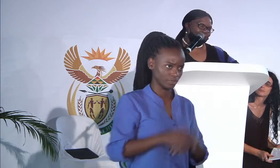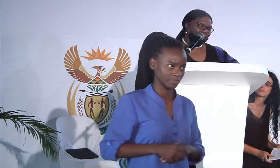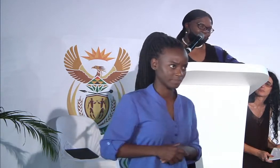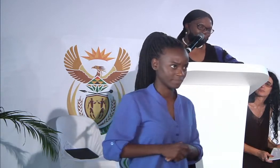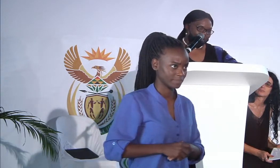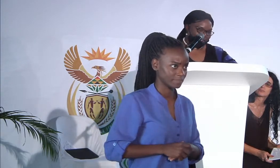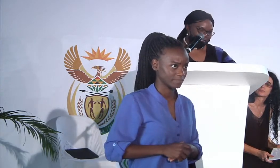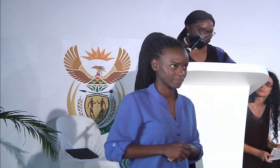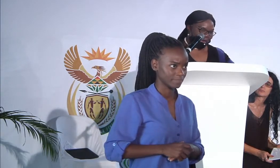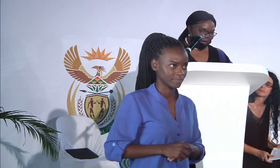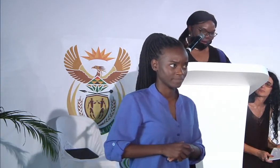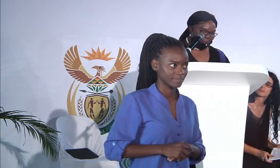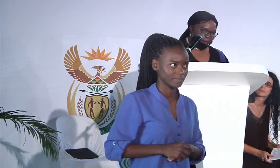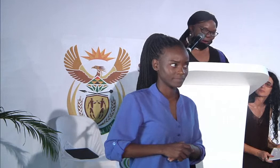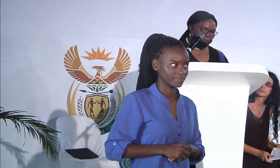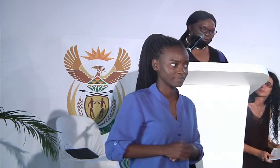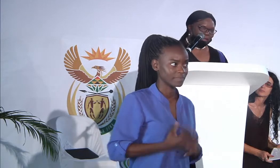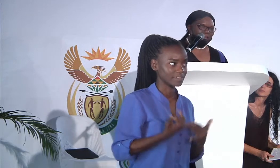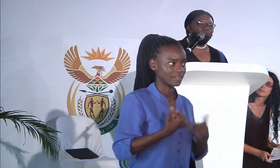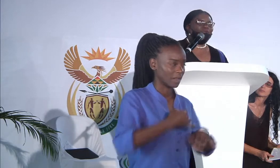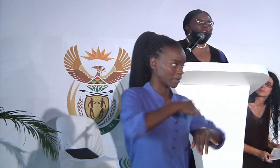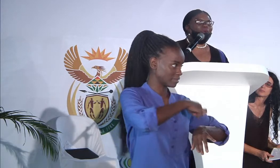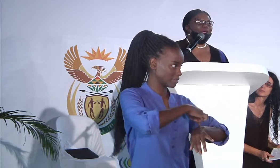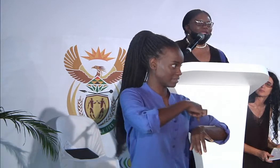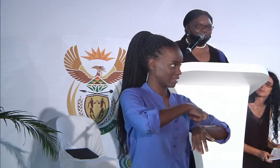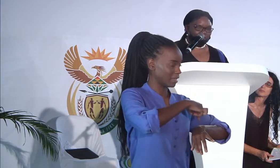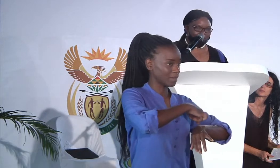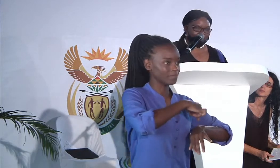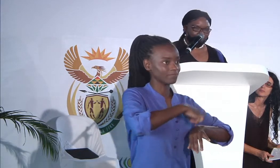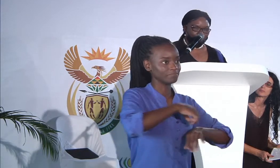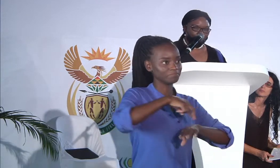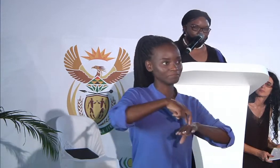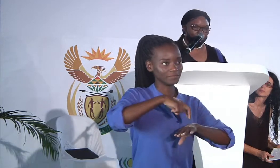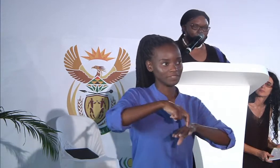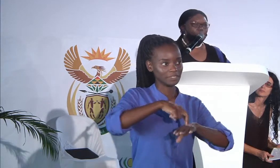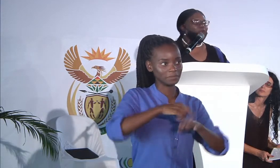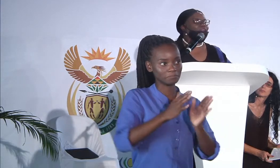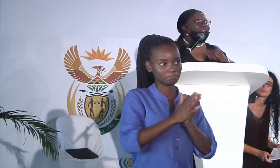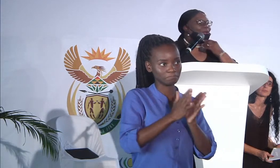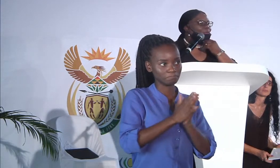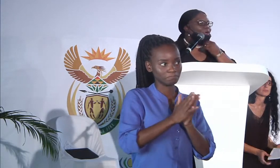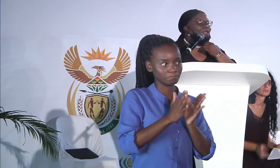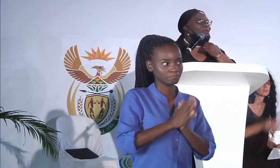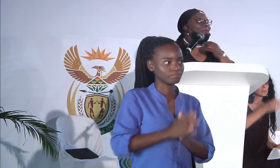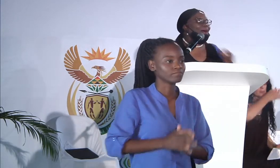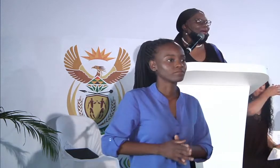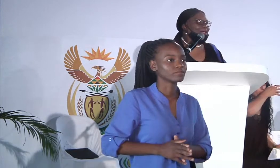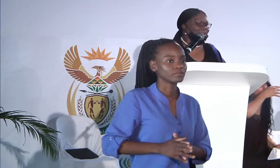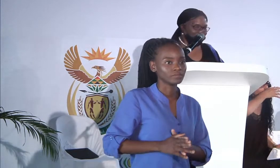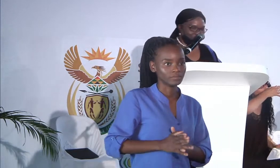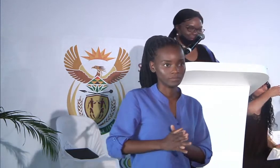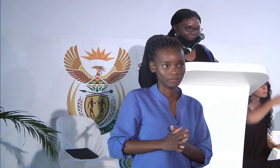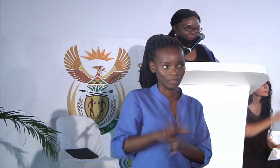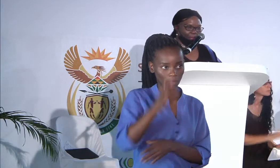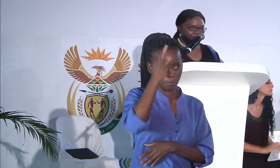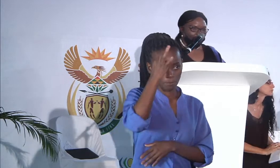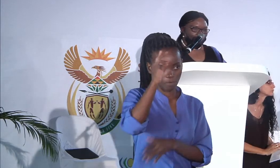At this point in time, I would like to request Professor Monique Marks